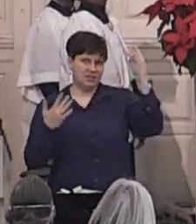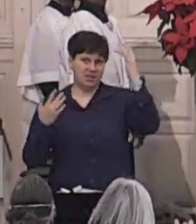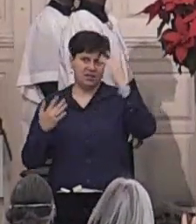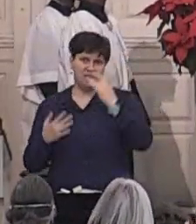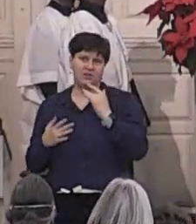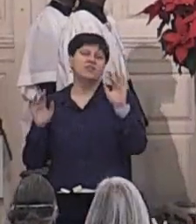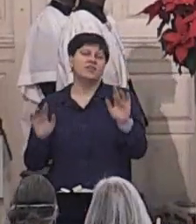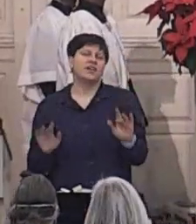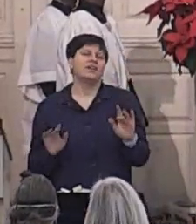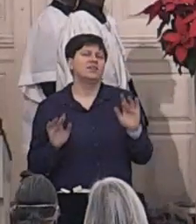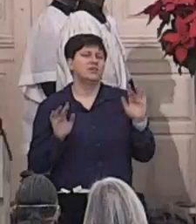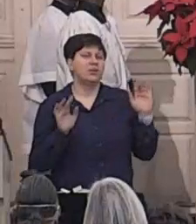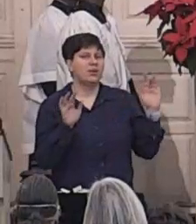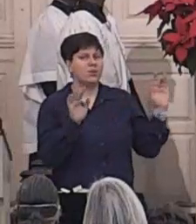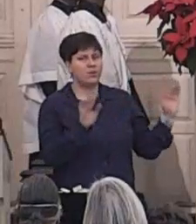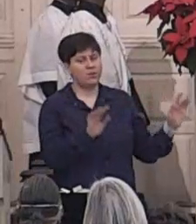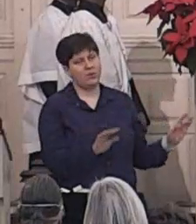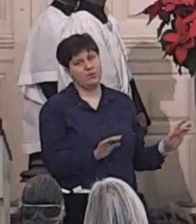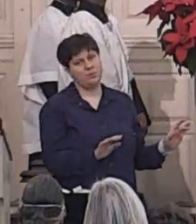miserere